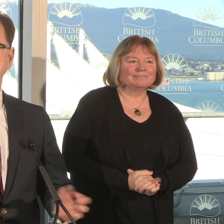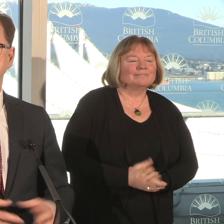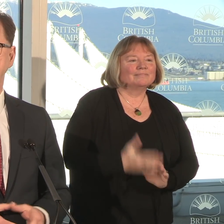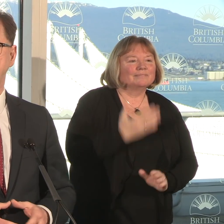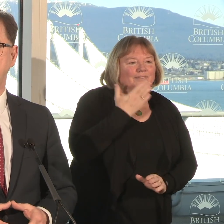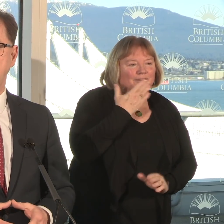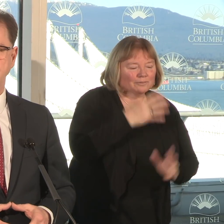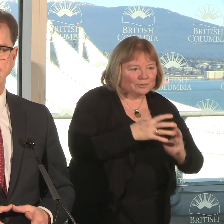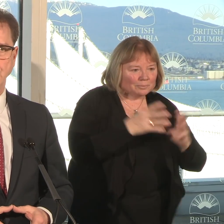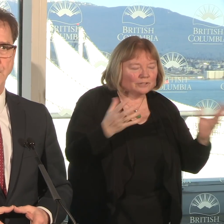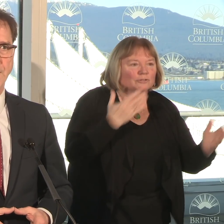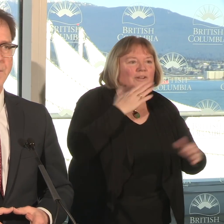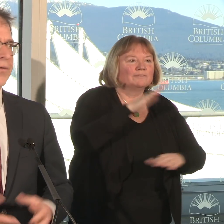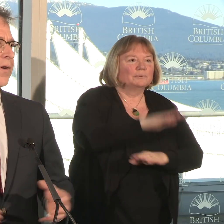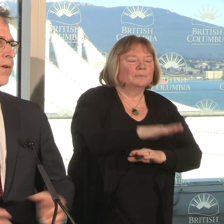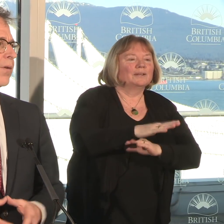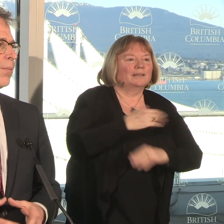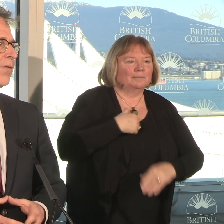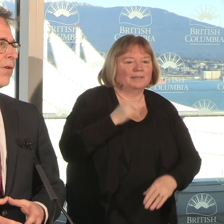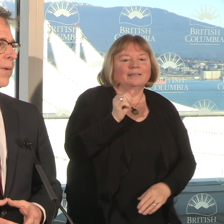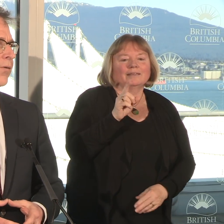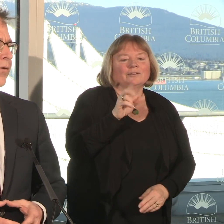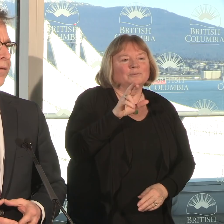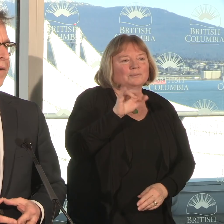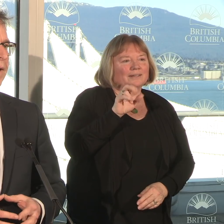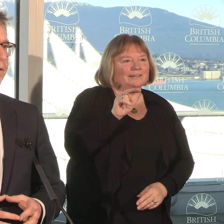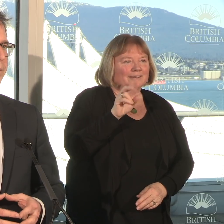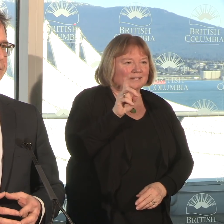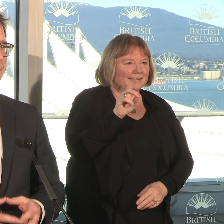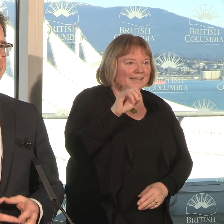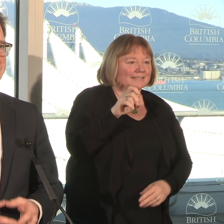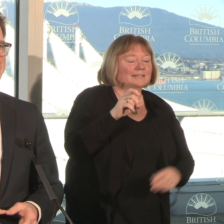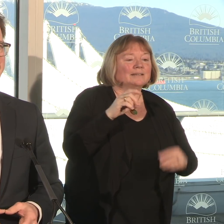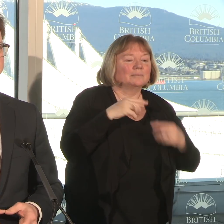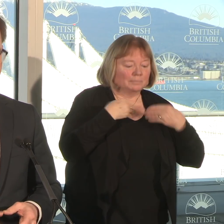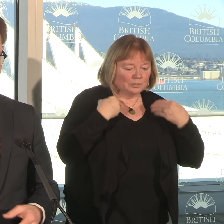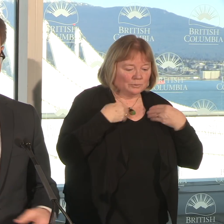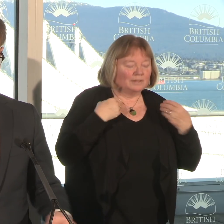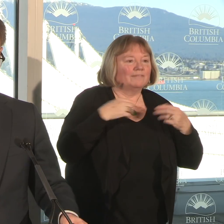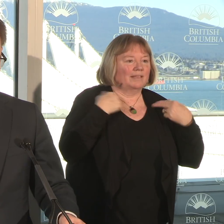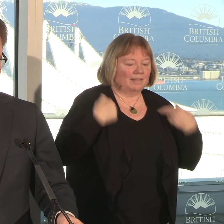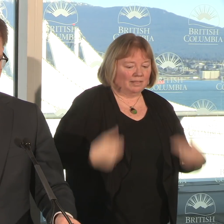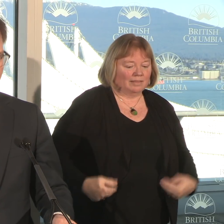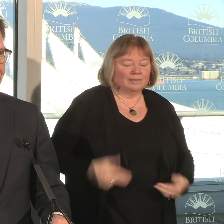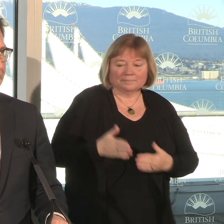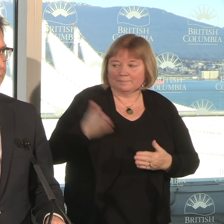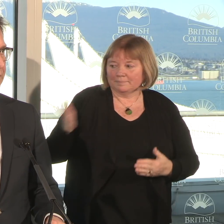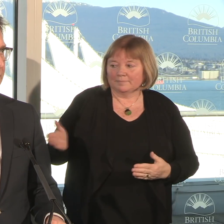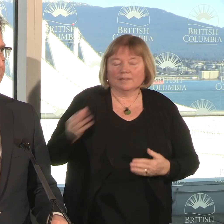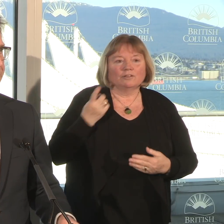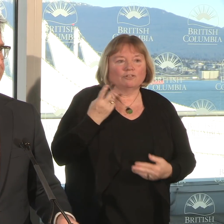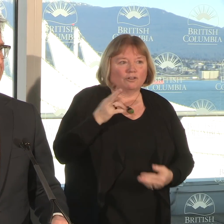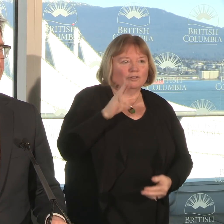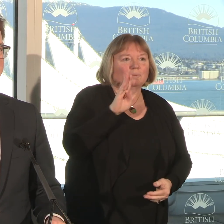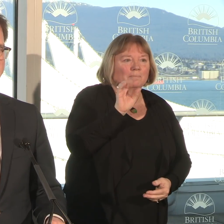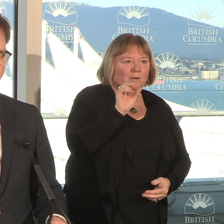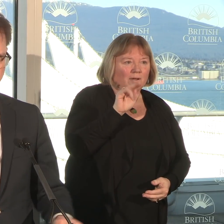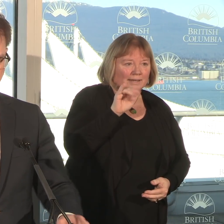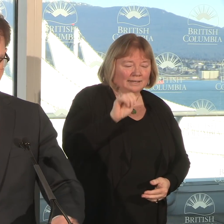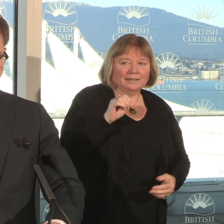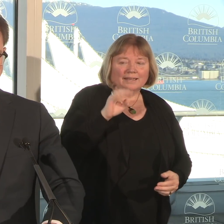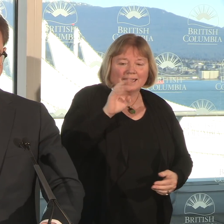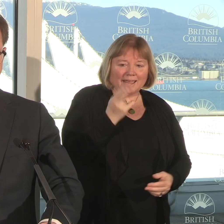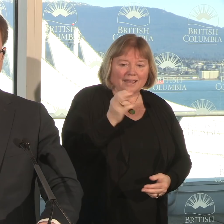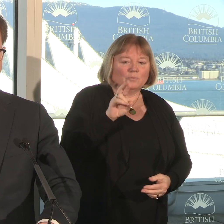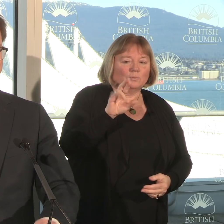Thank you very much. Good afternoon. I'm Adrian Dixon, BC's Minister of Health. Beside me is Dr. Bonnie Henry, our Provincial Health